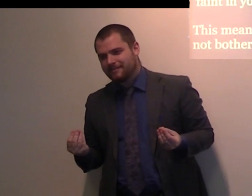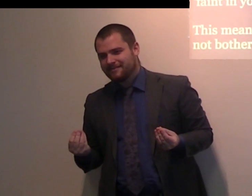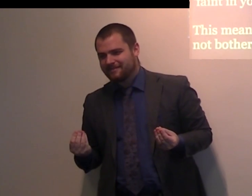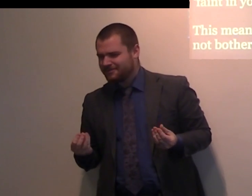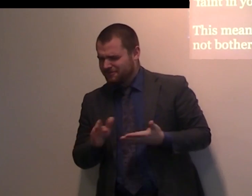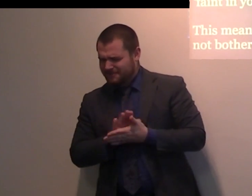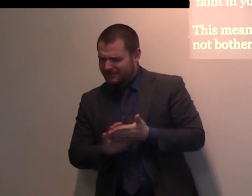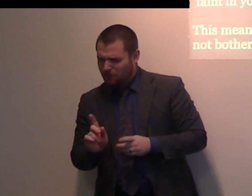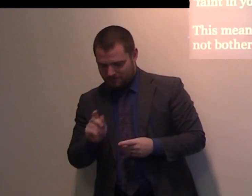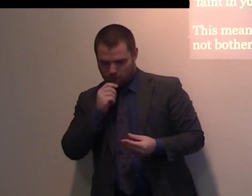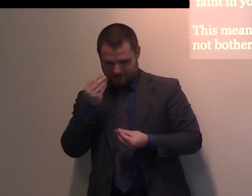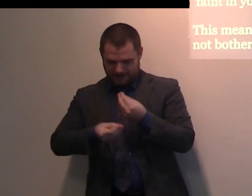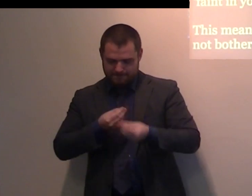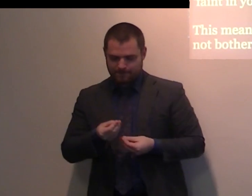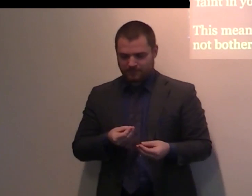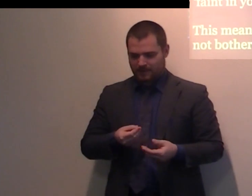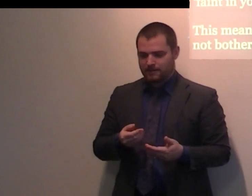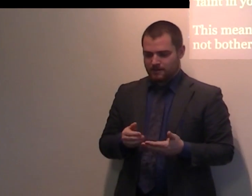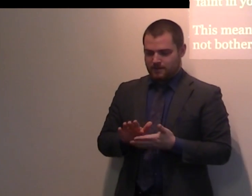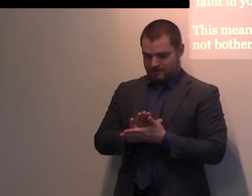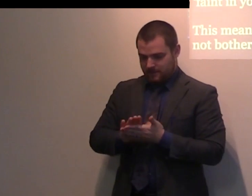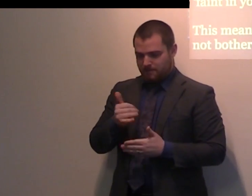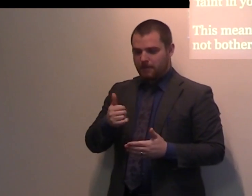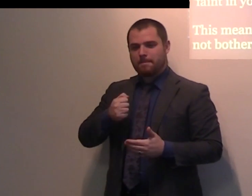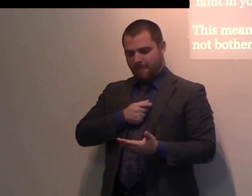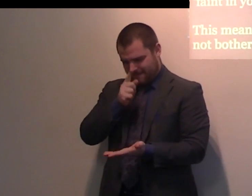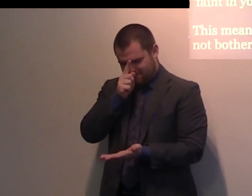This means my faith will become loose, not bothered.